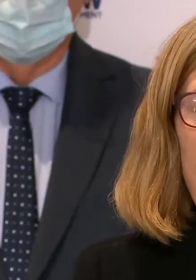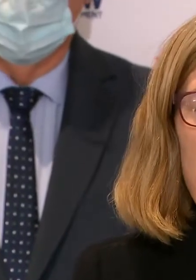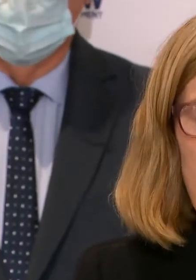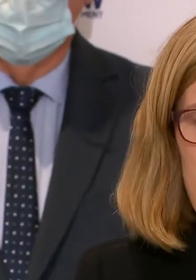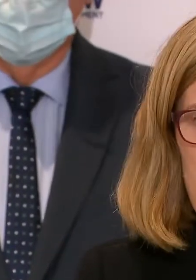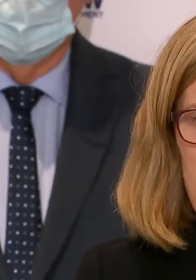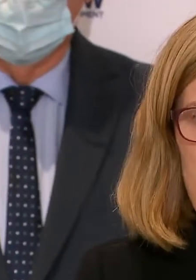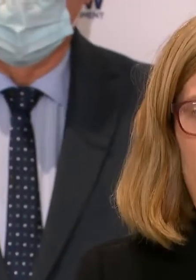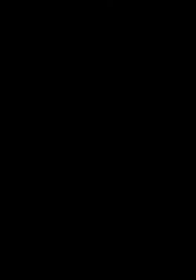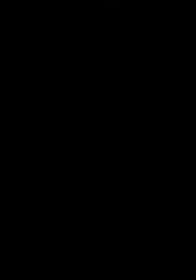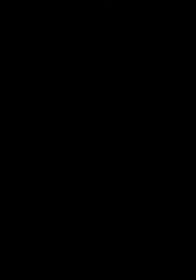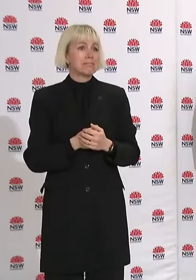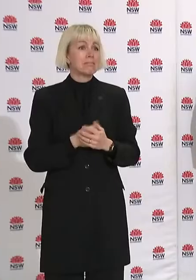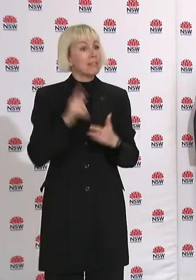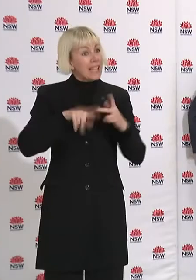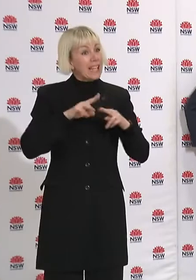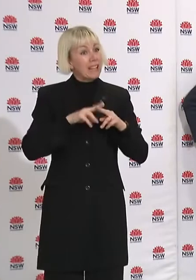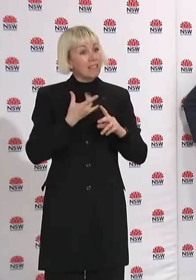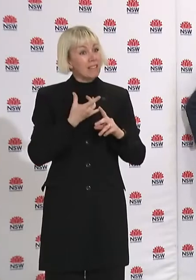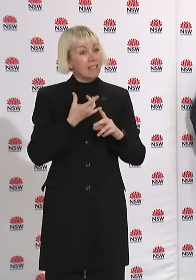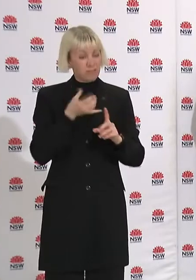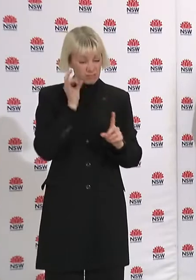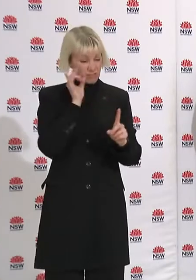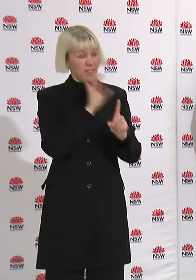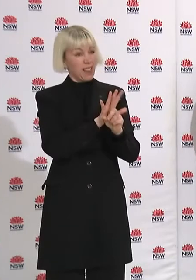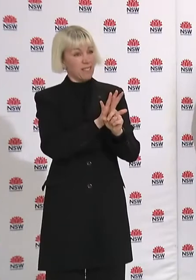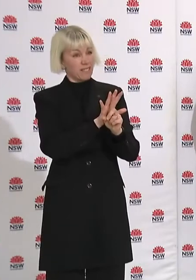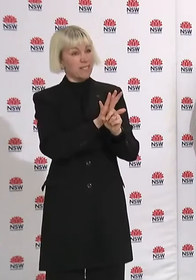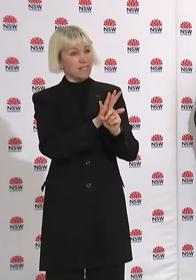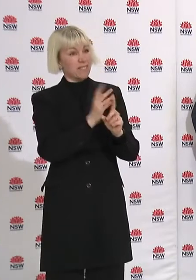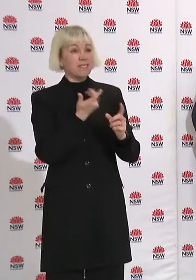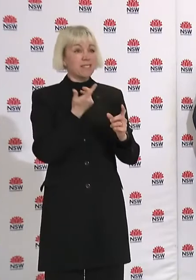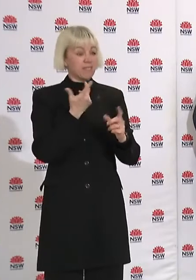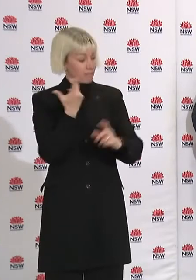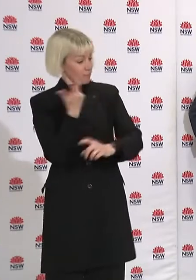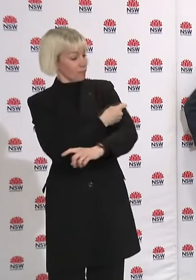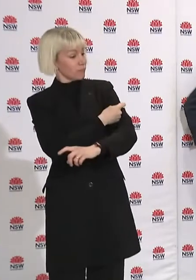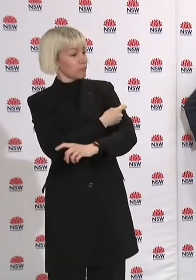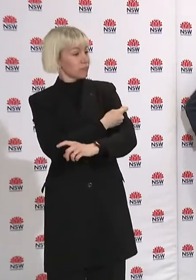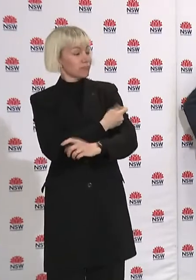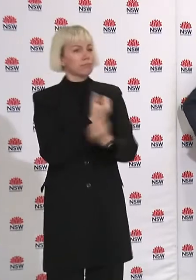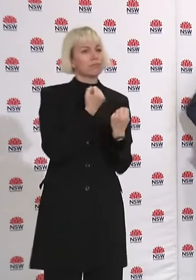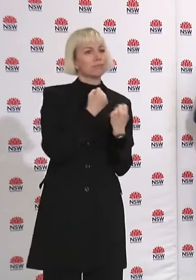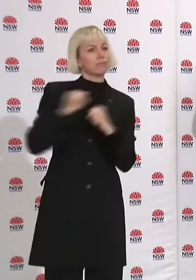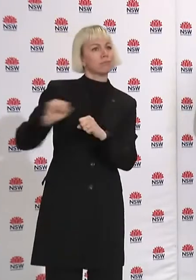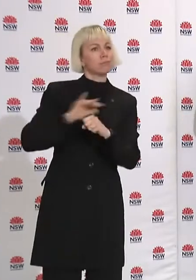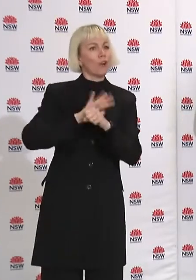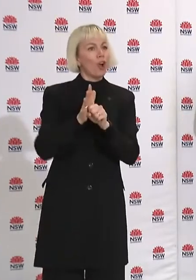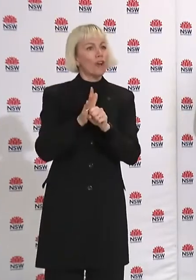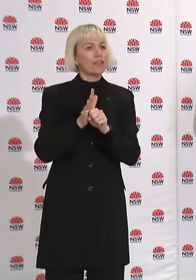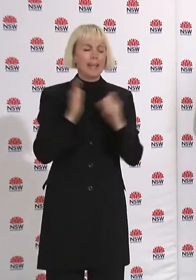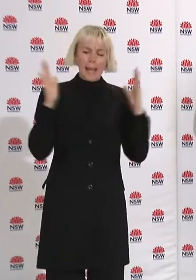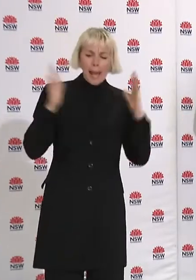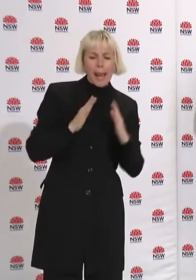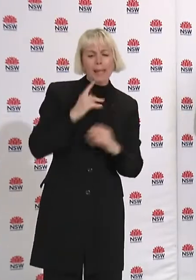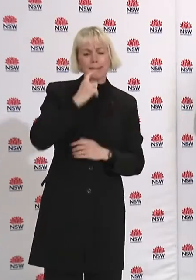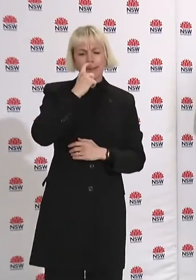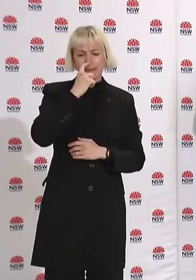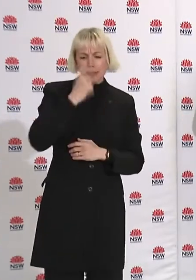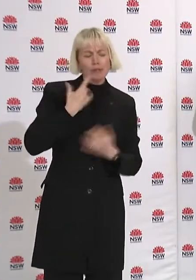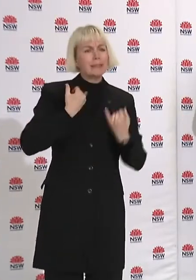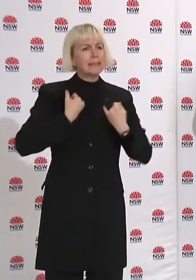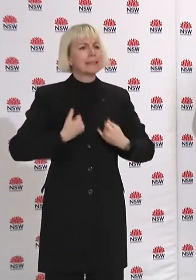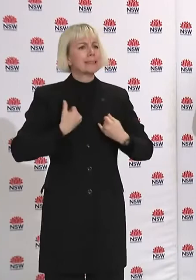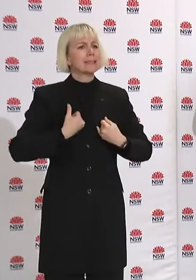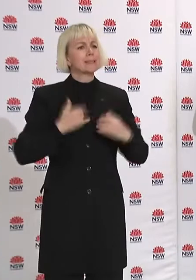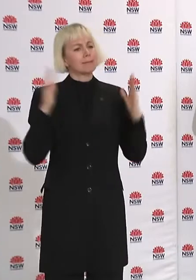Both vaccines are very effective at preventing against severe illness and hospitalisation. And I